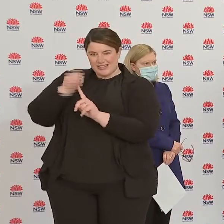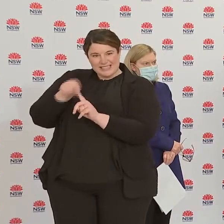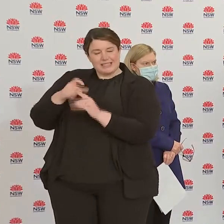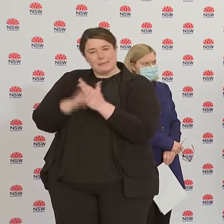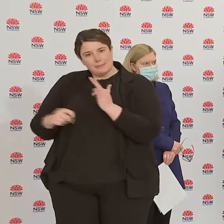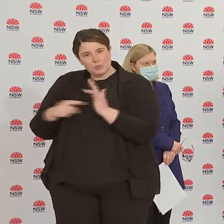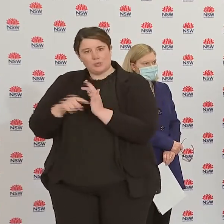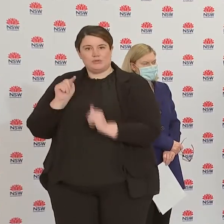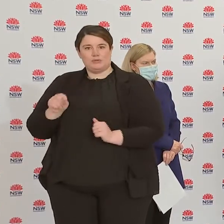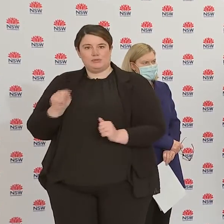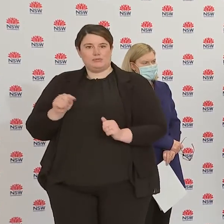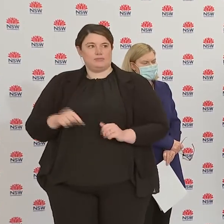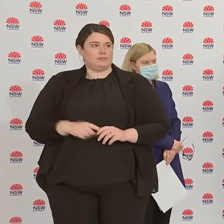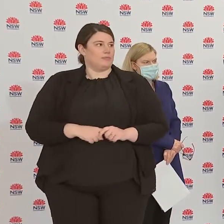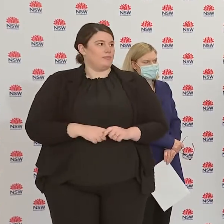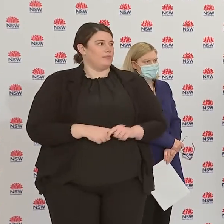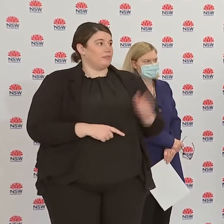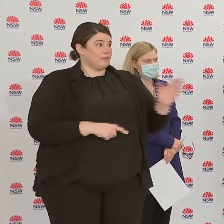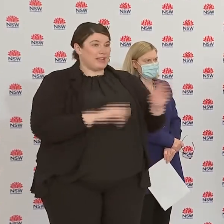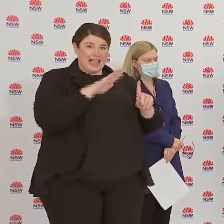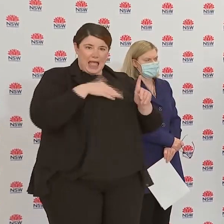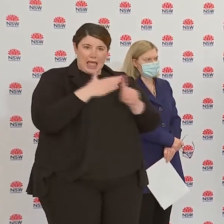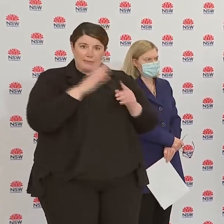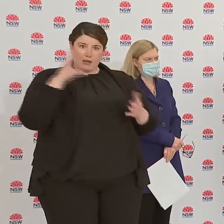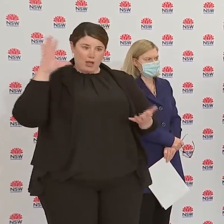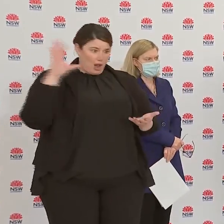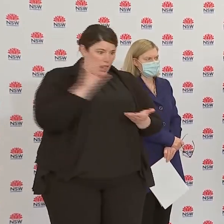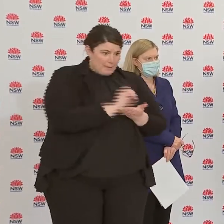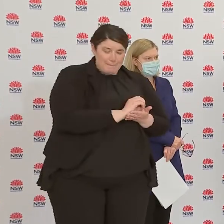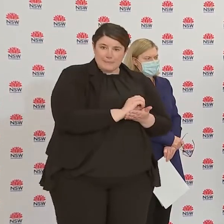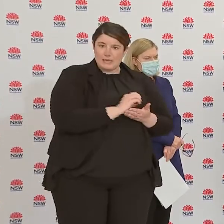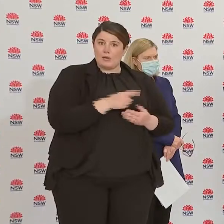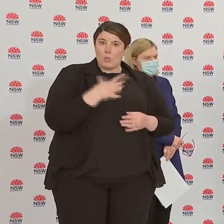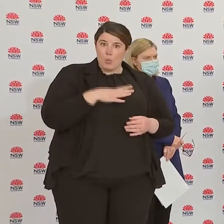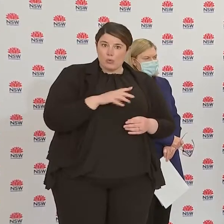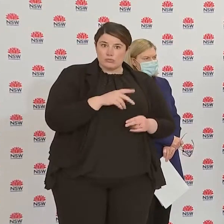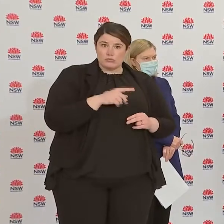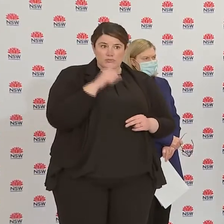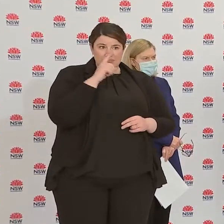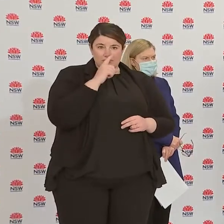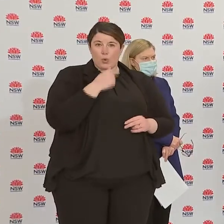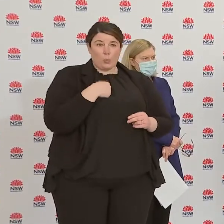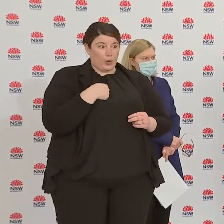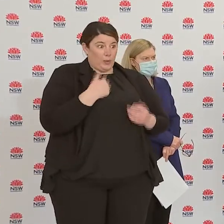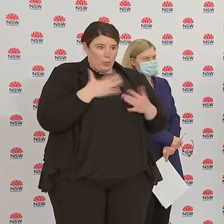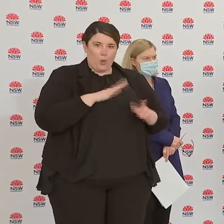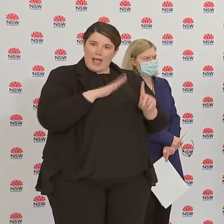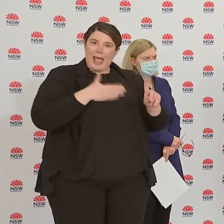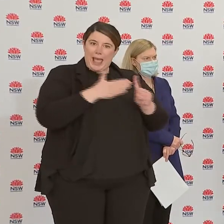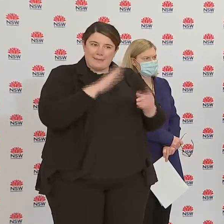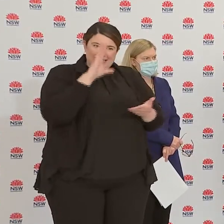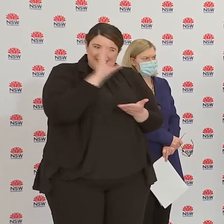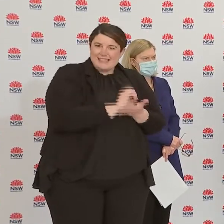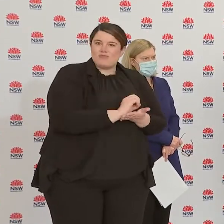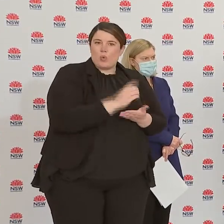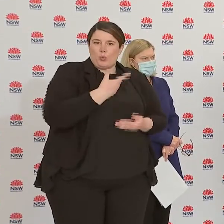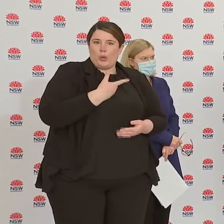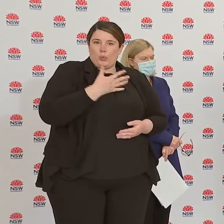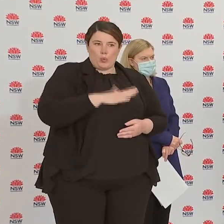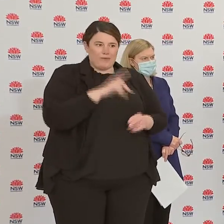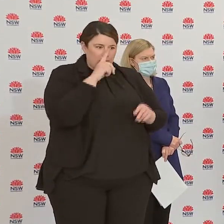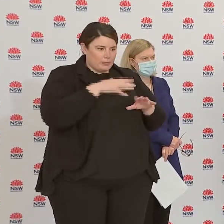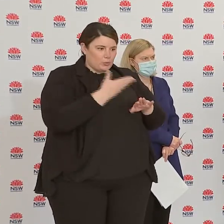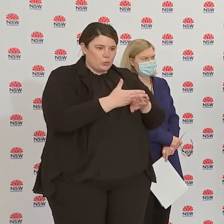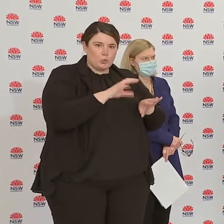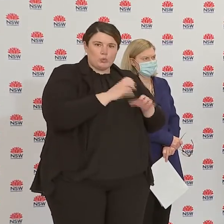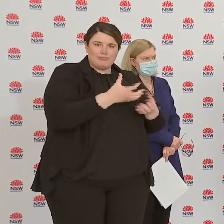and given up on getting close to zero? Look, we never lose the opportunity to get close to zero in terms of our infectious rate. That is always our